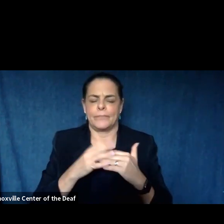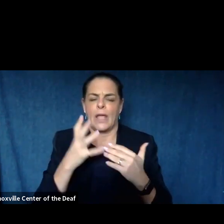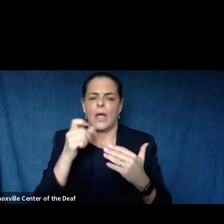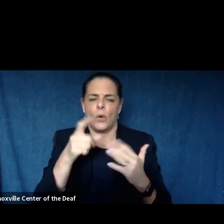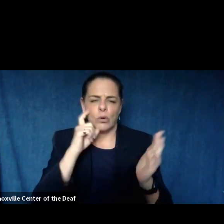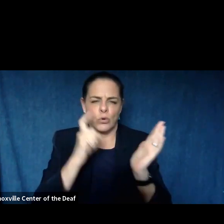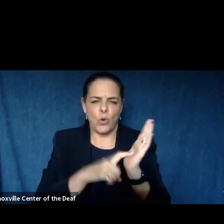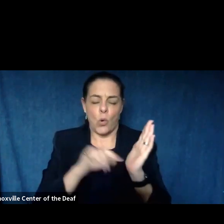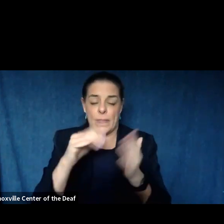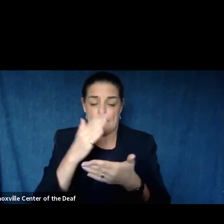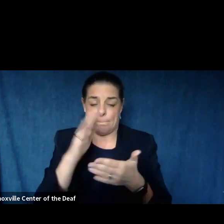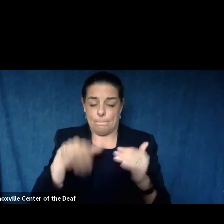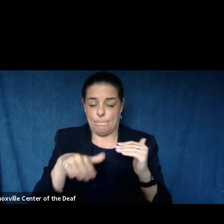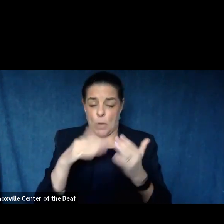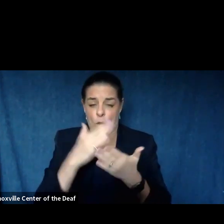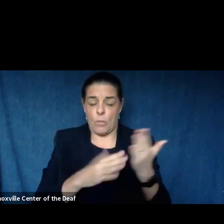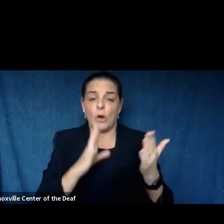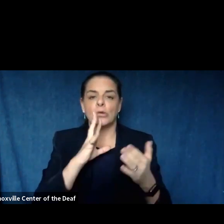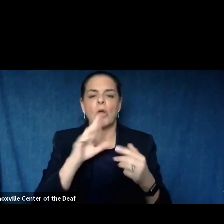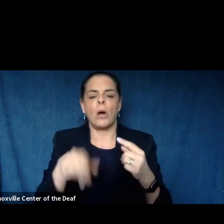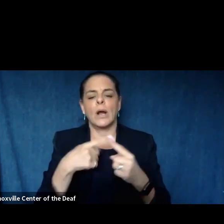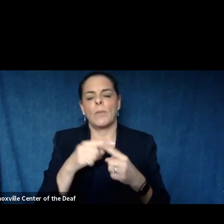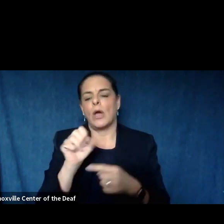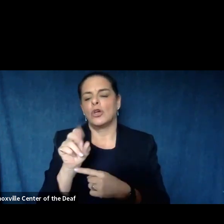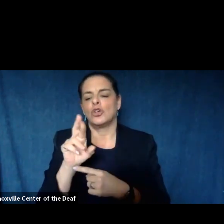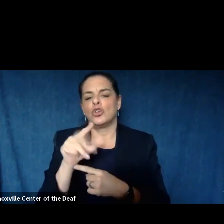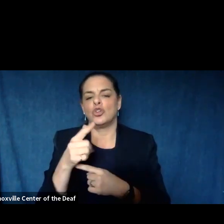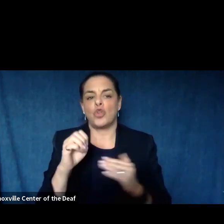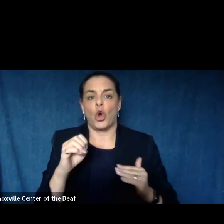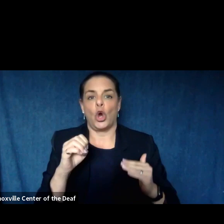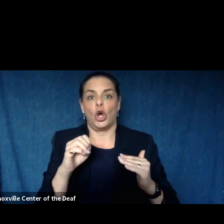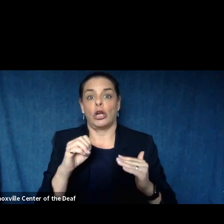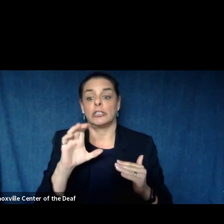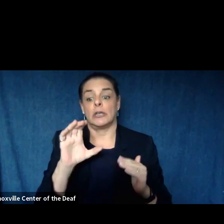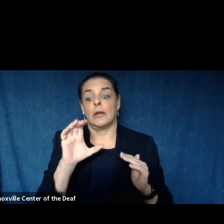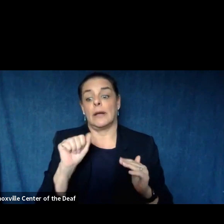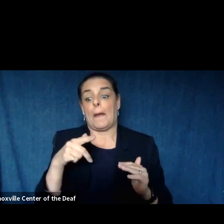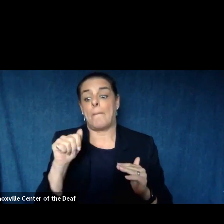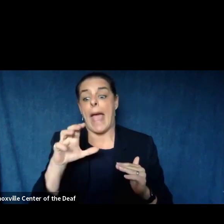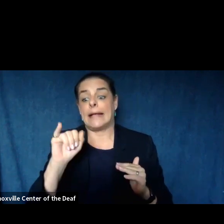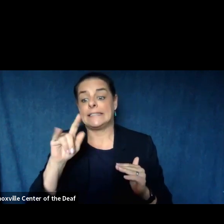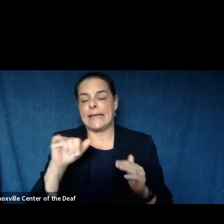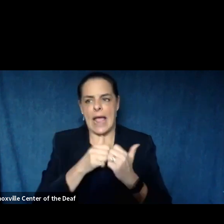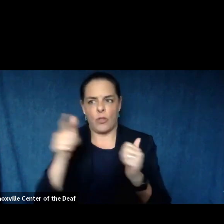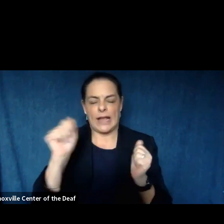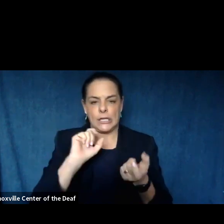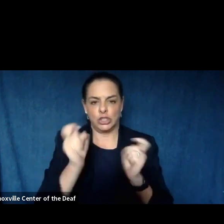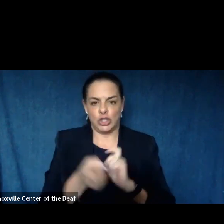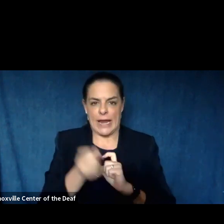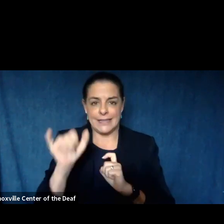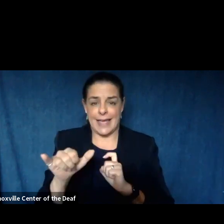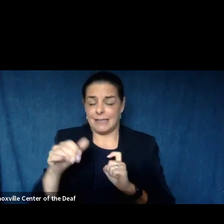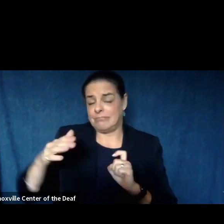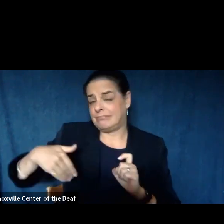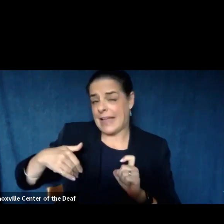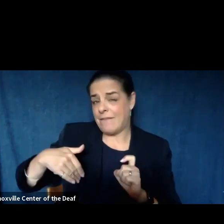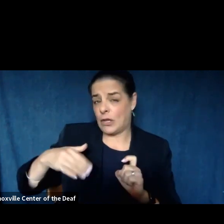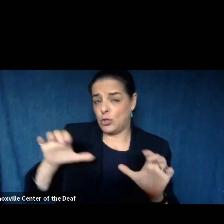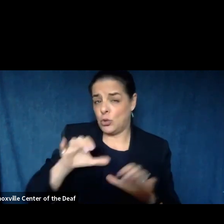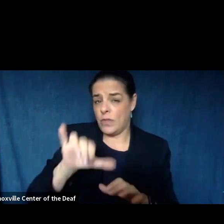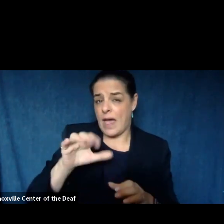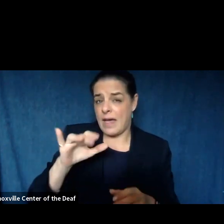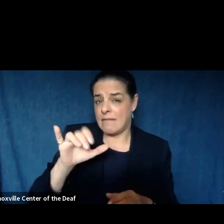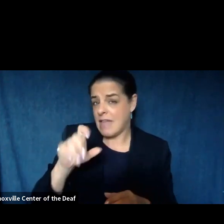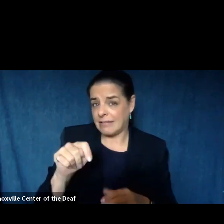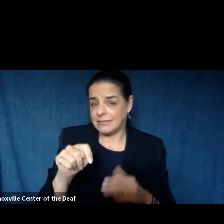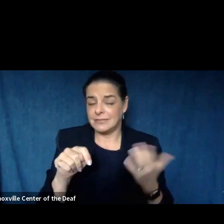that bottom piece that talks about their surge capacity and their ability to change that. Again, they haven't had to do that. This